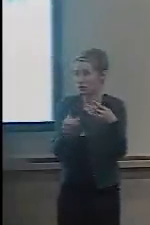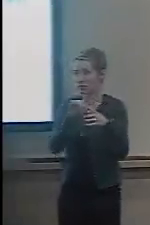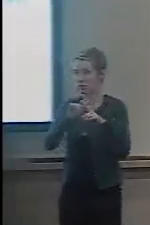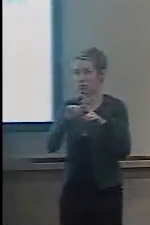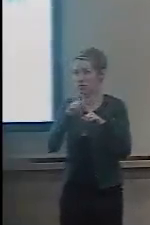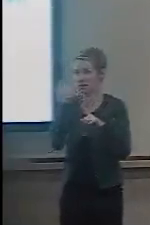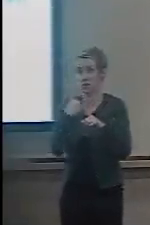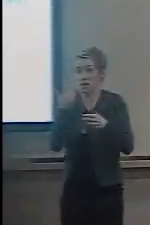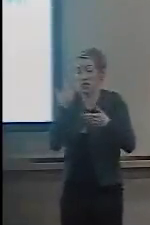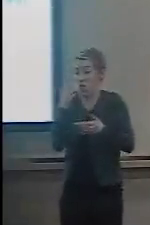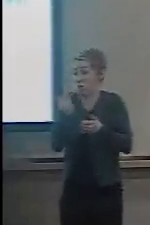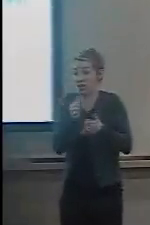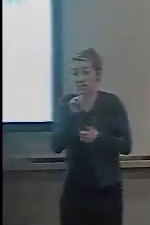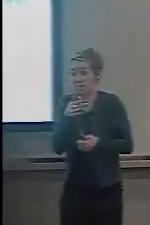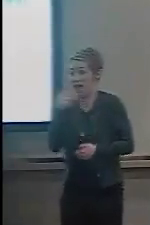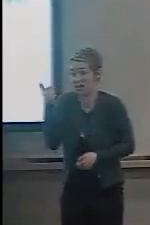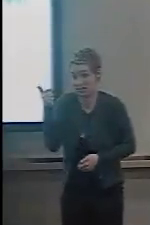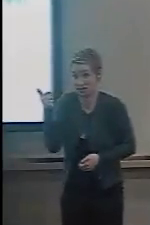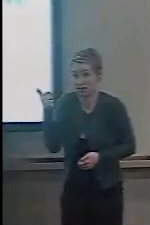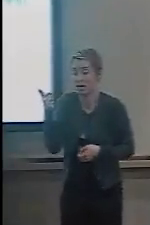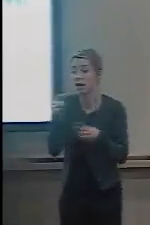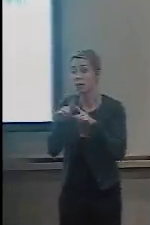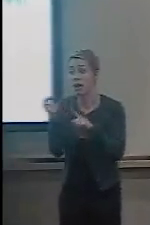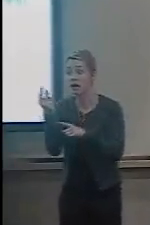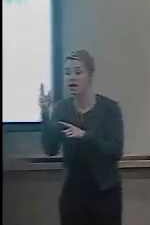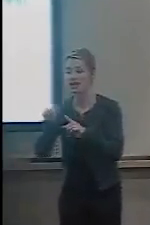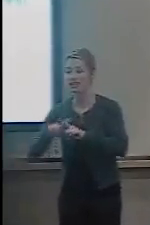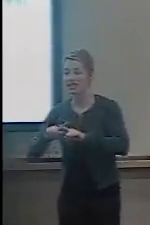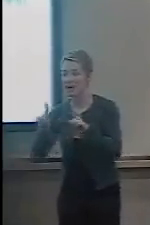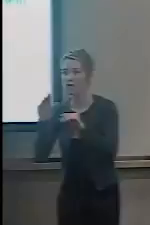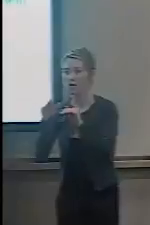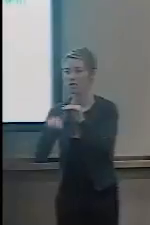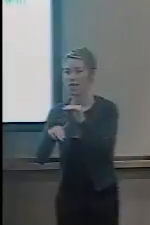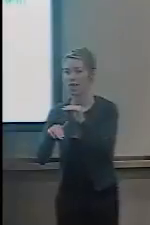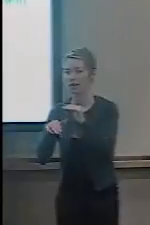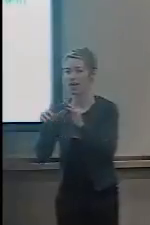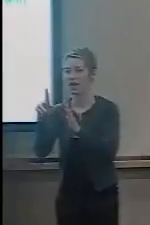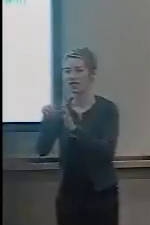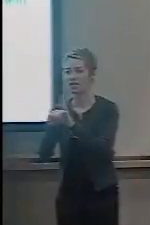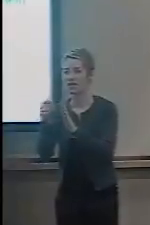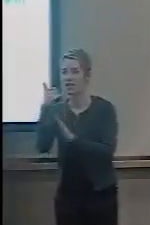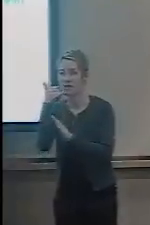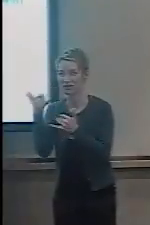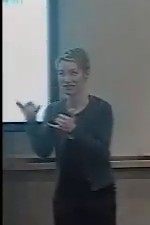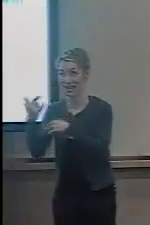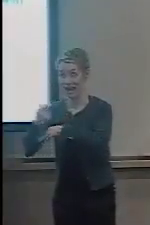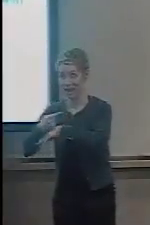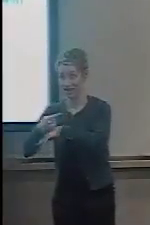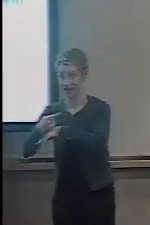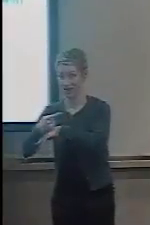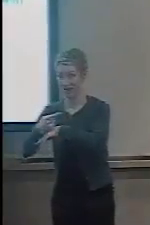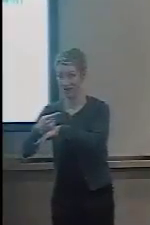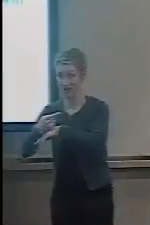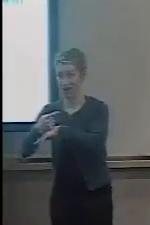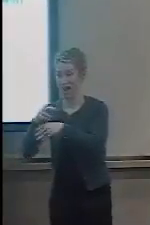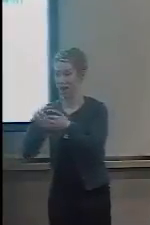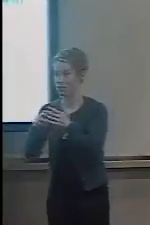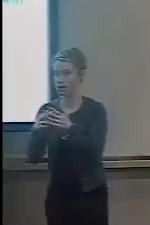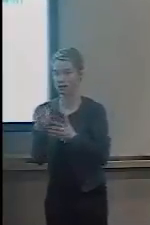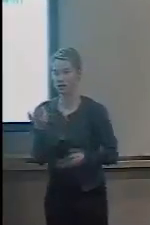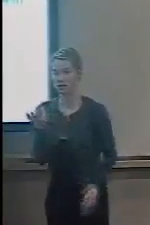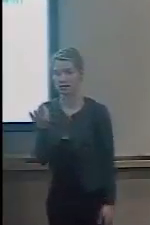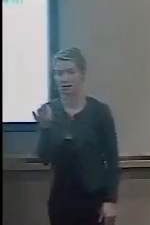best. And this is very different than the video phones that are out there today. I don't know